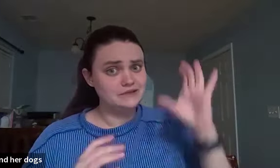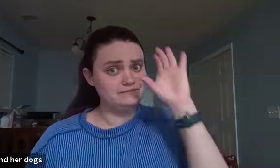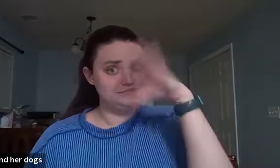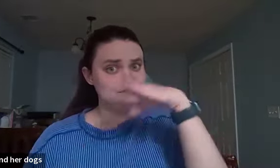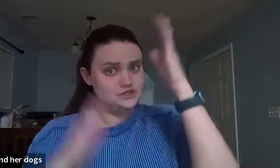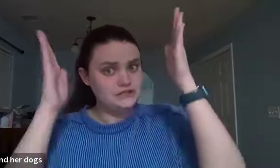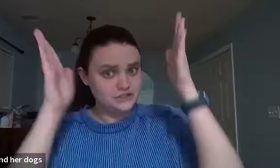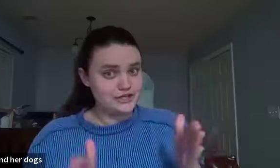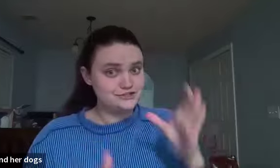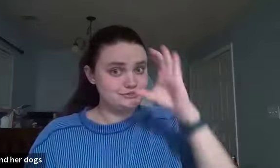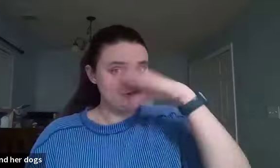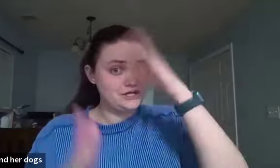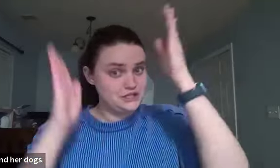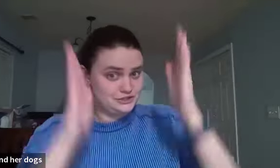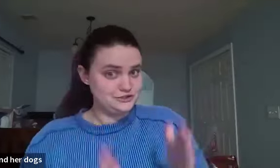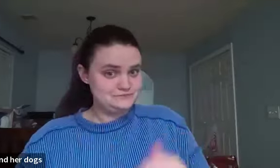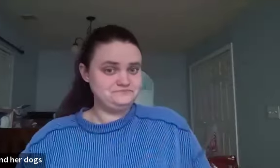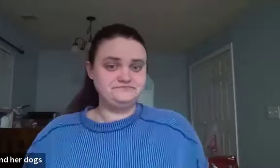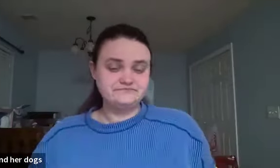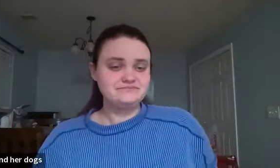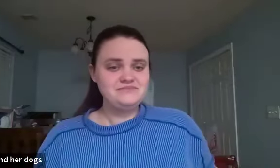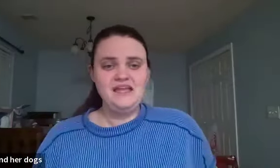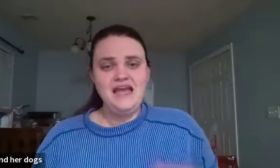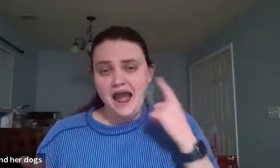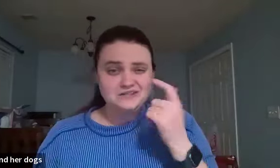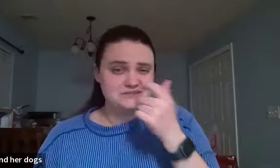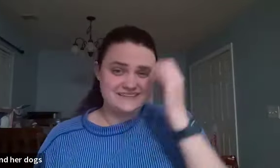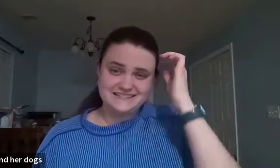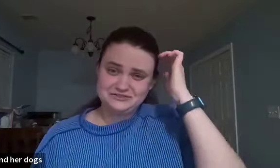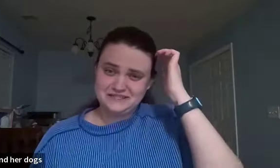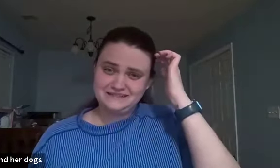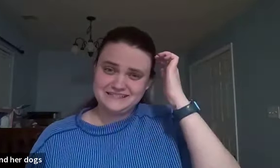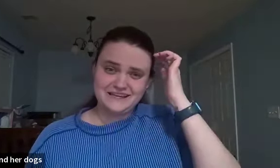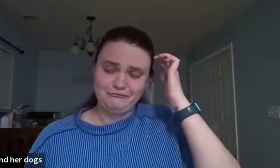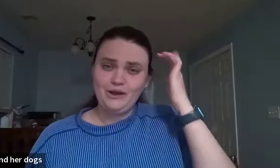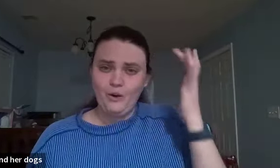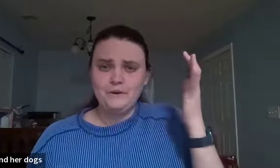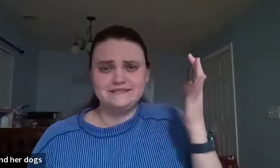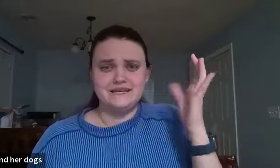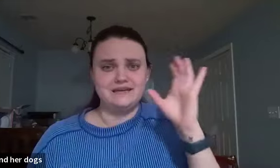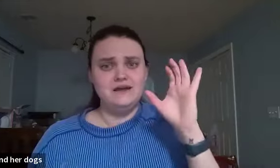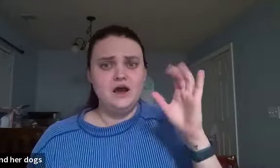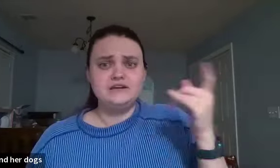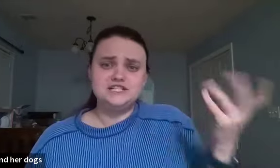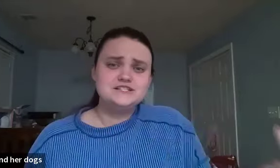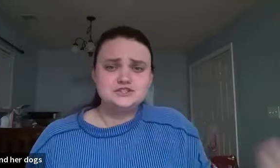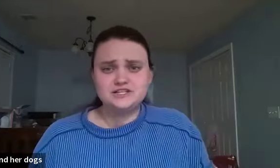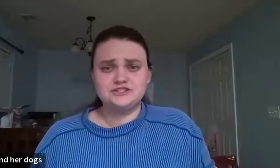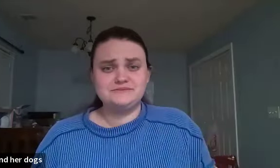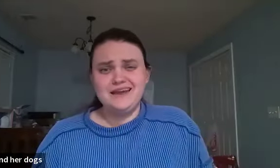like concerning strange, stranger. I just always think that's interesting because, like, we always say, oh, yeah, she's a stranger to me. I